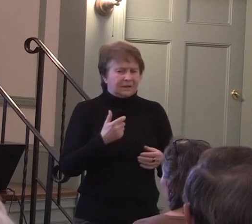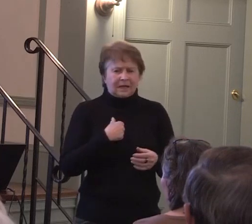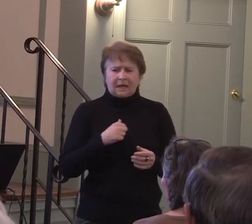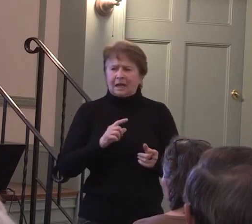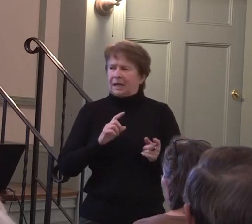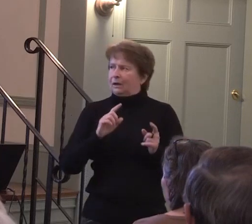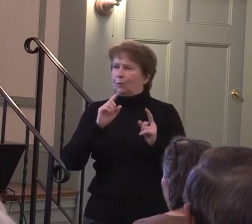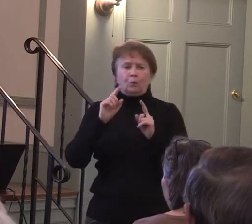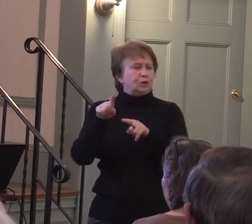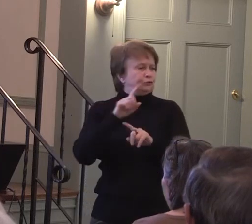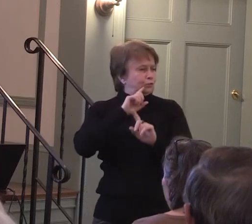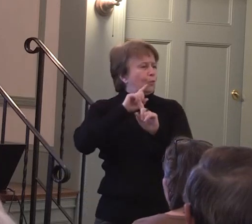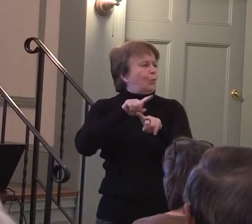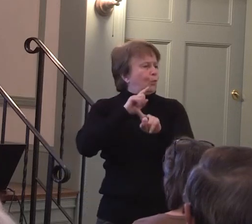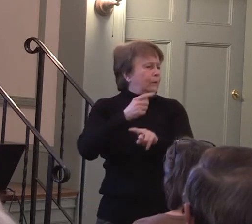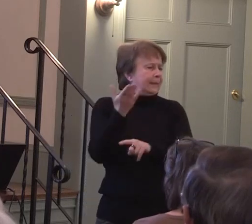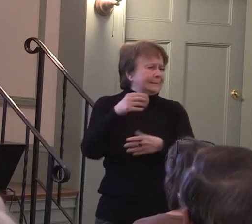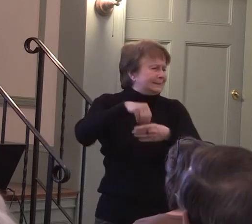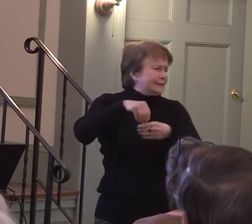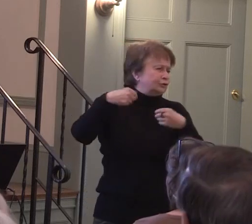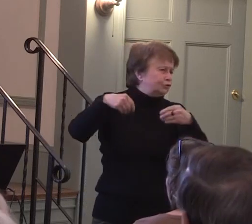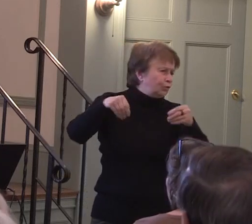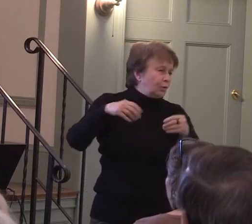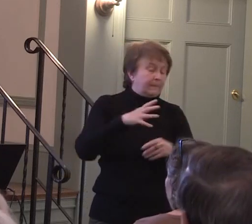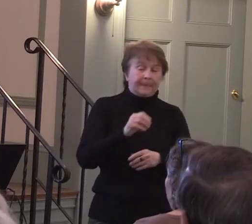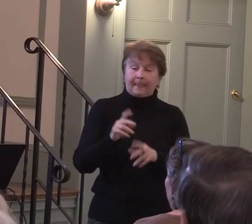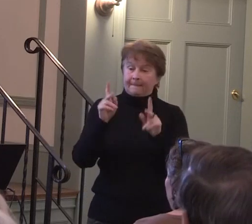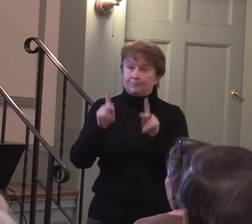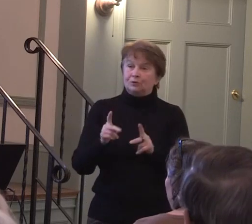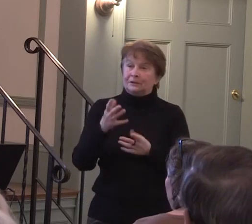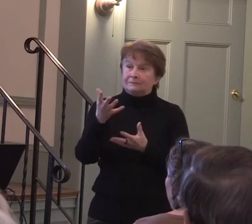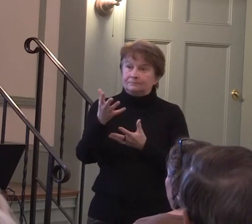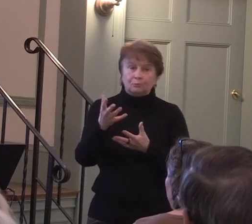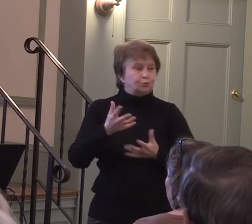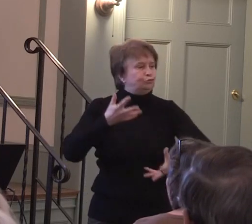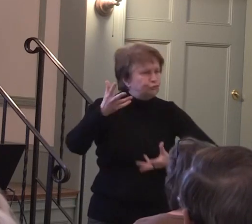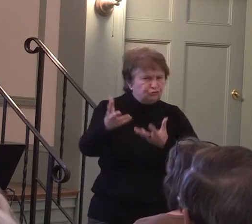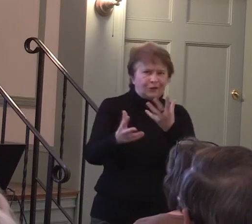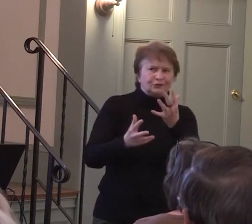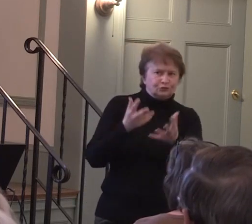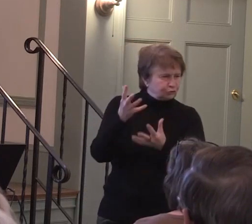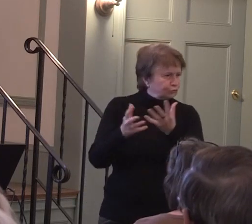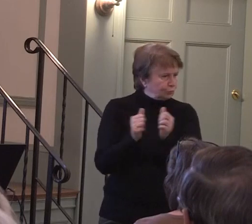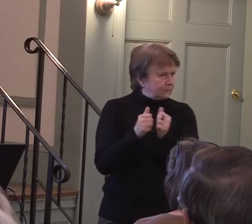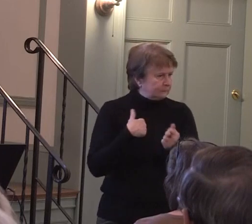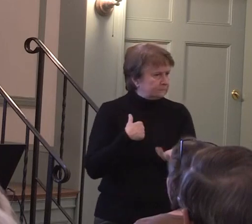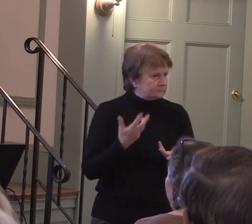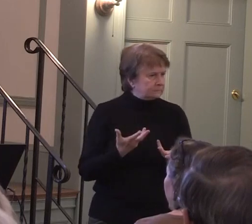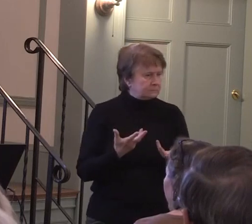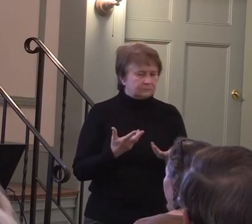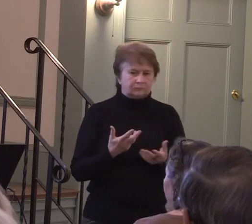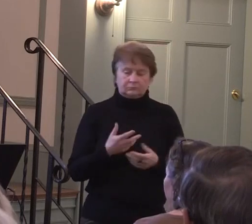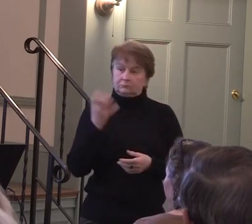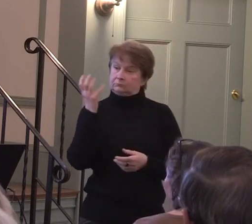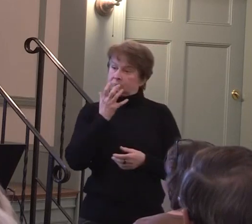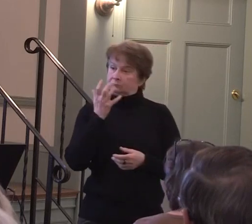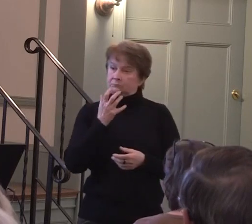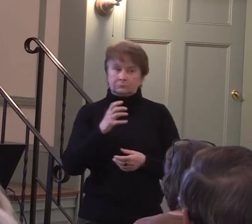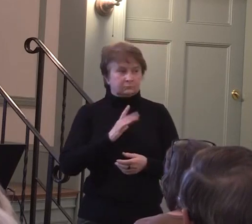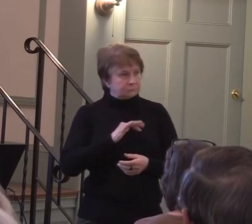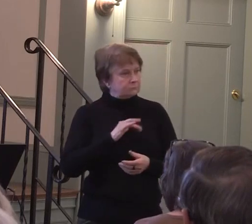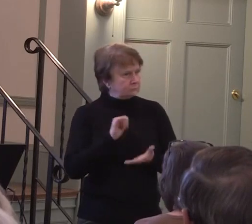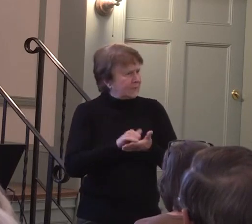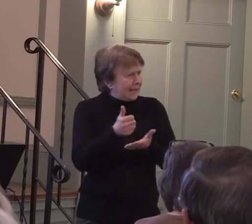to order some things at the store, and the person would gesture. It's like, wow, it really